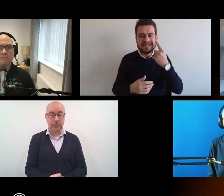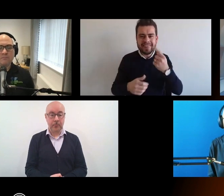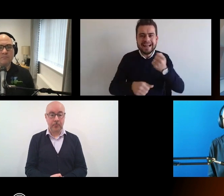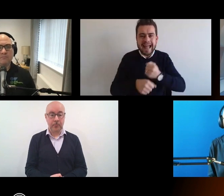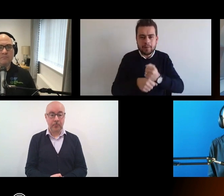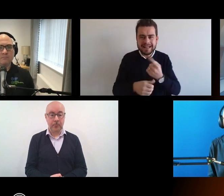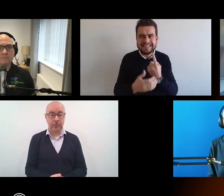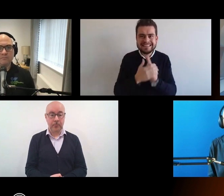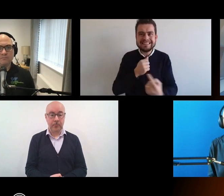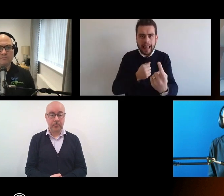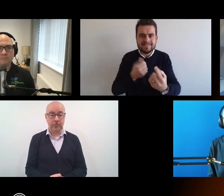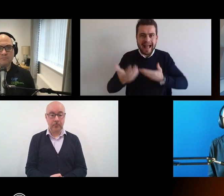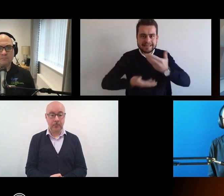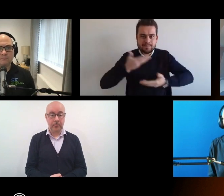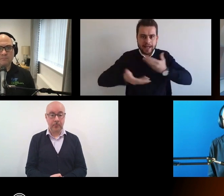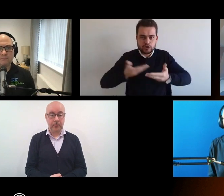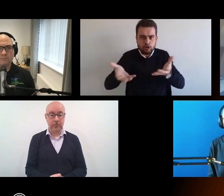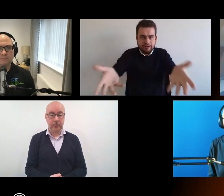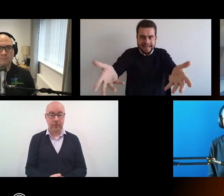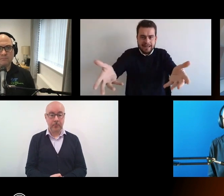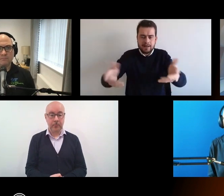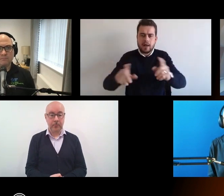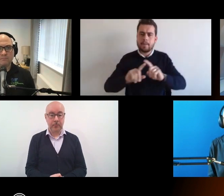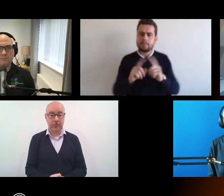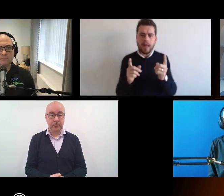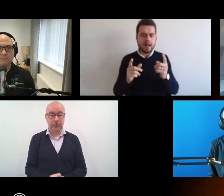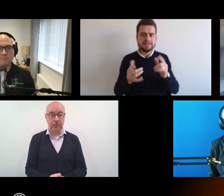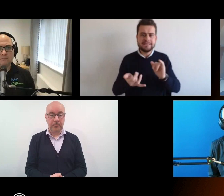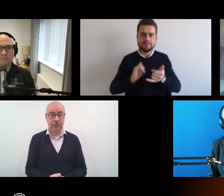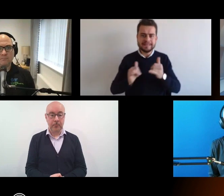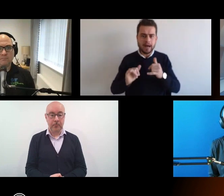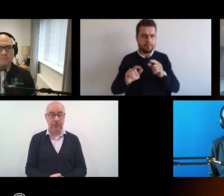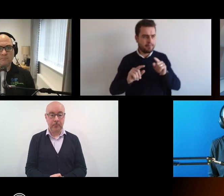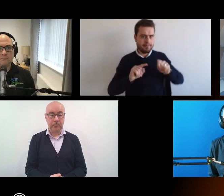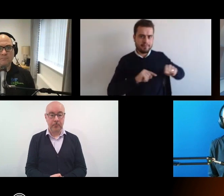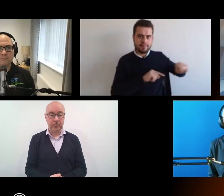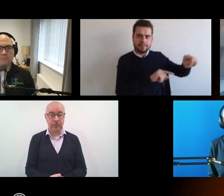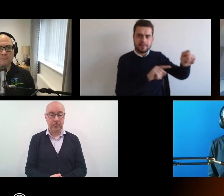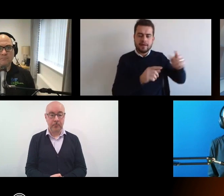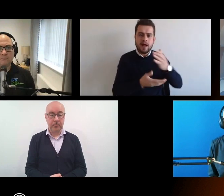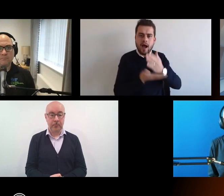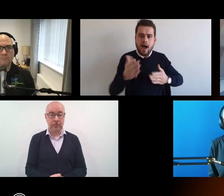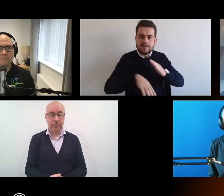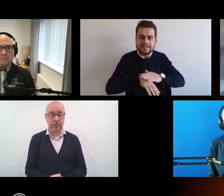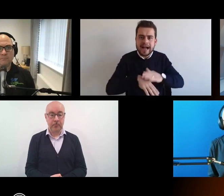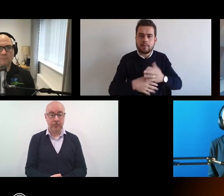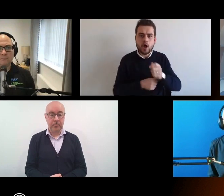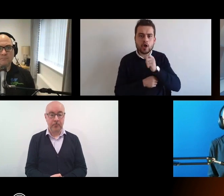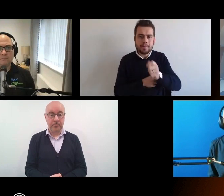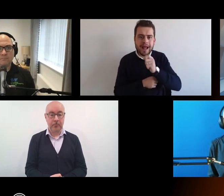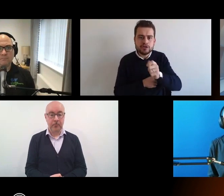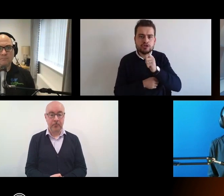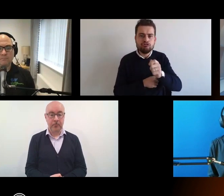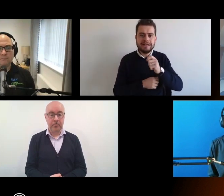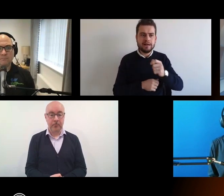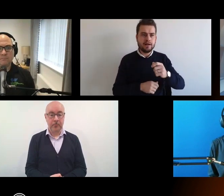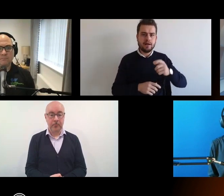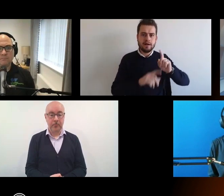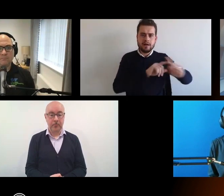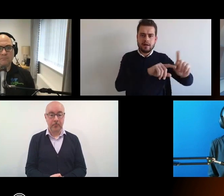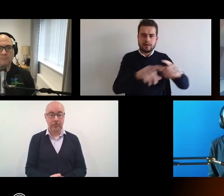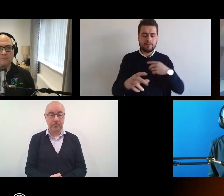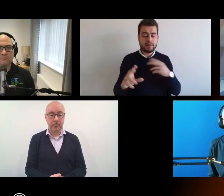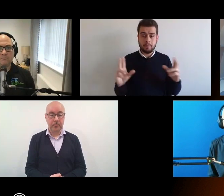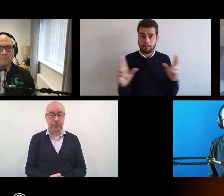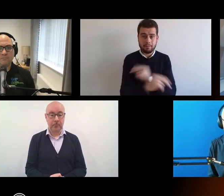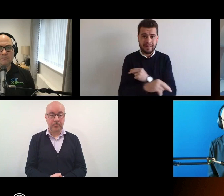watch the games. And obviously the game itself is self-explanatory. But sometimes, perhaps at half